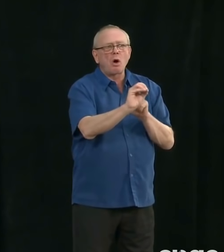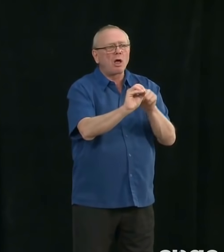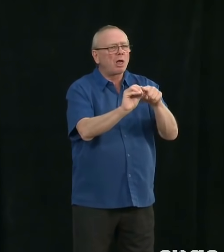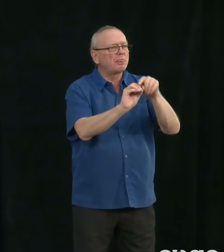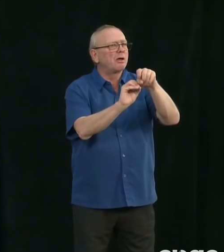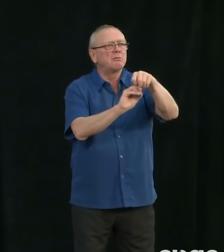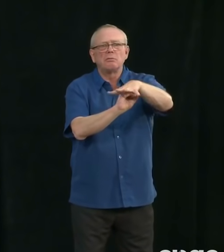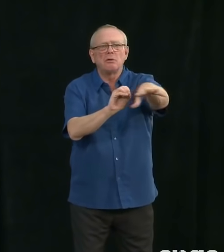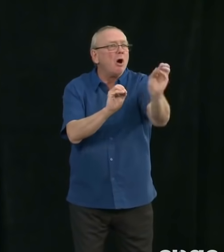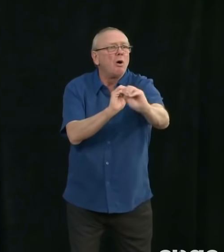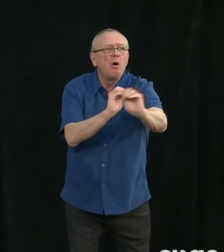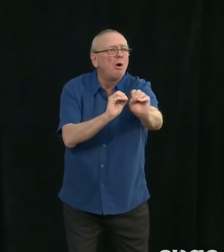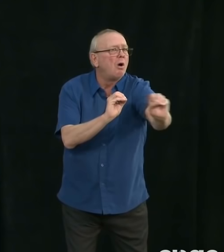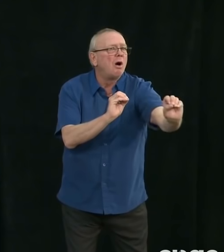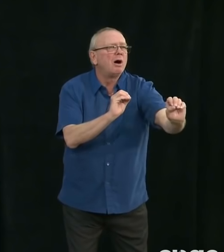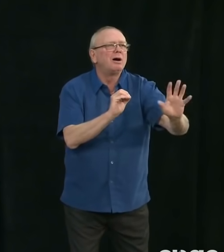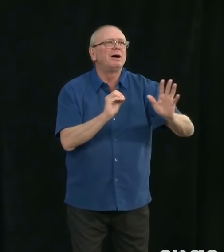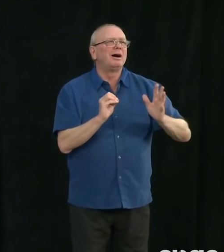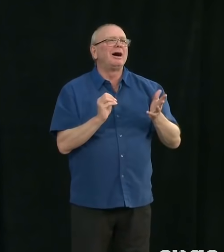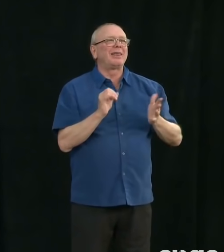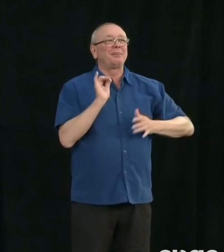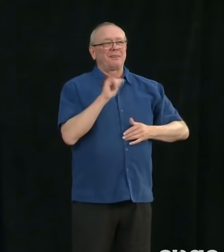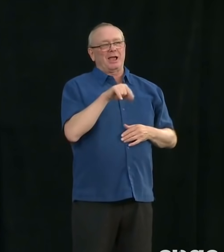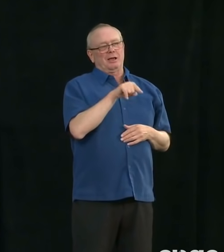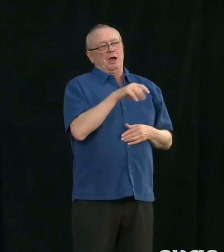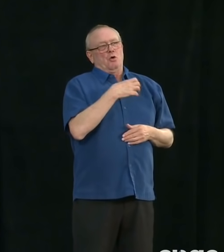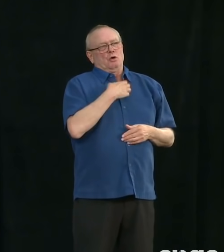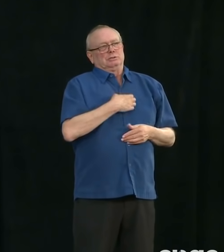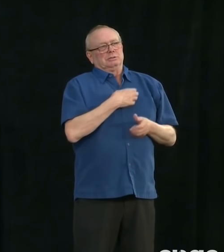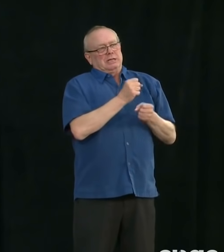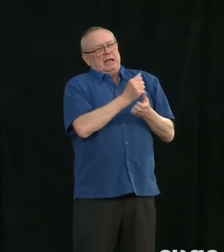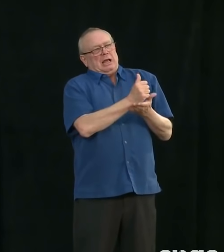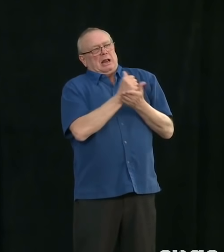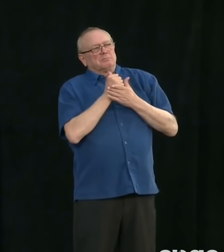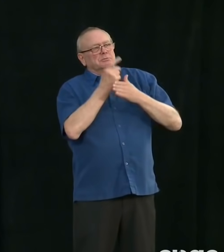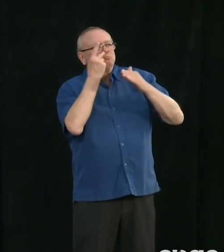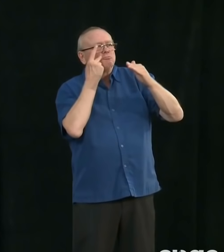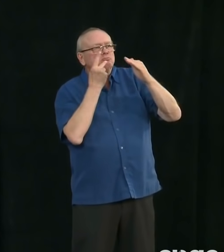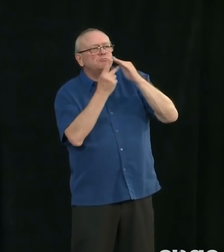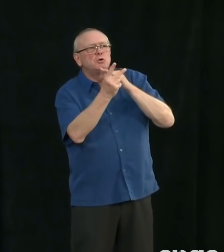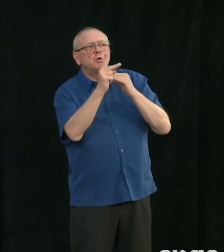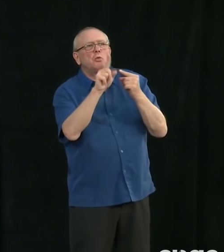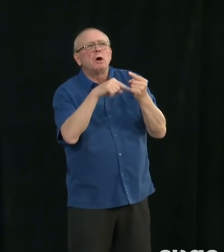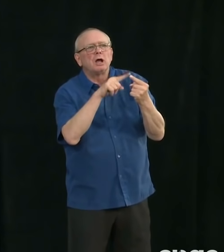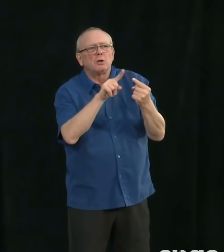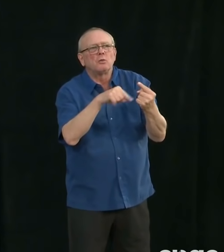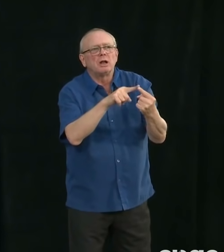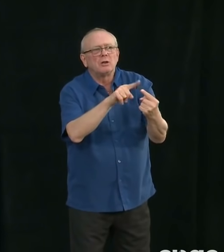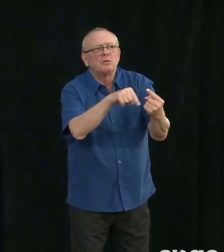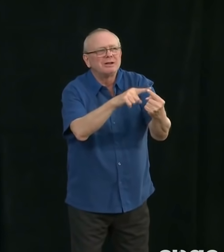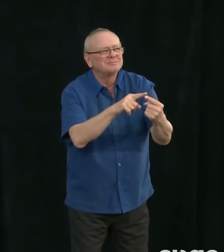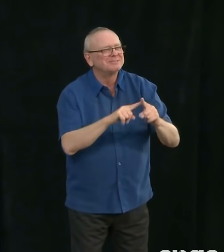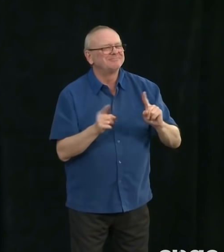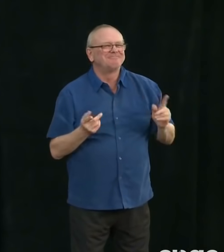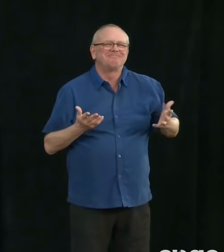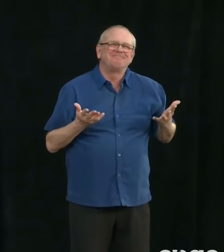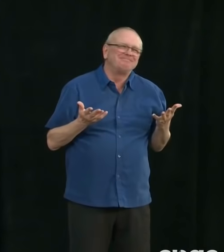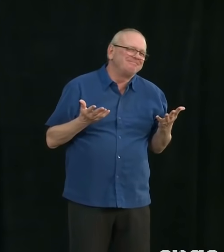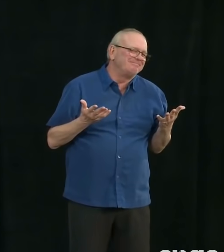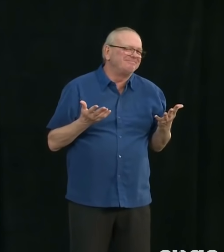predict that kind of timing piece, but it can only tell us what would happen if we changed our behavior. But what we are doing to make sure we're